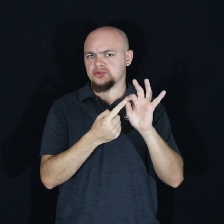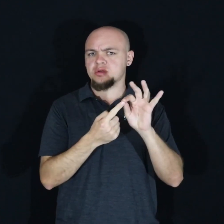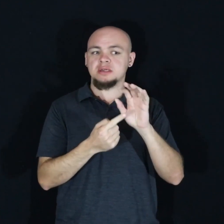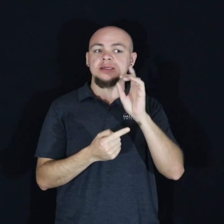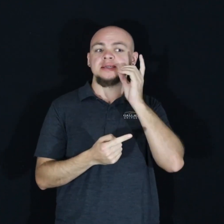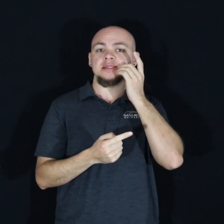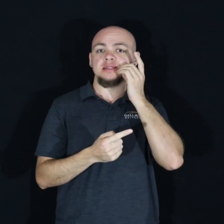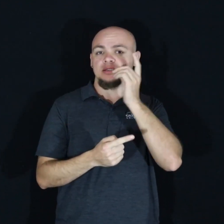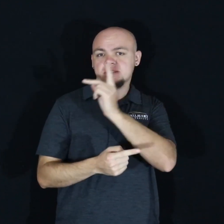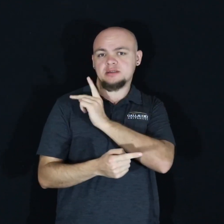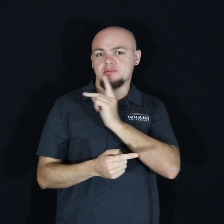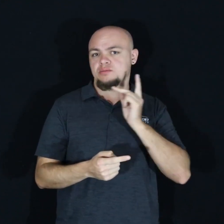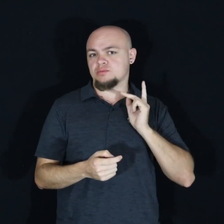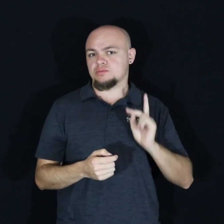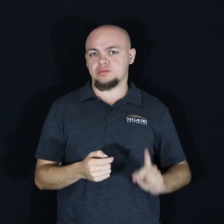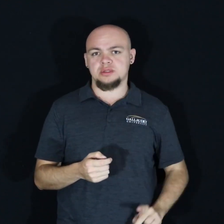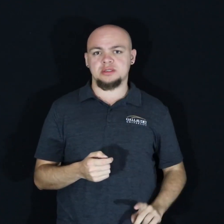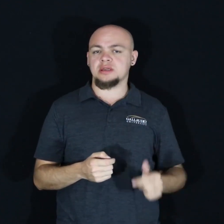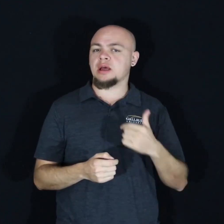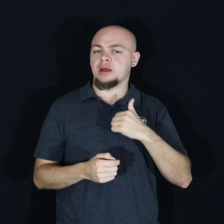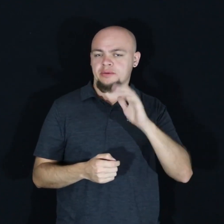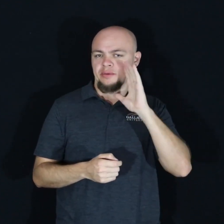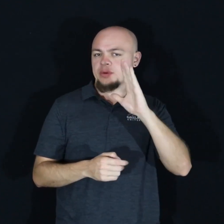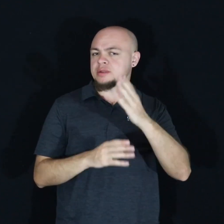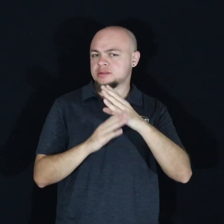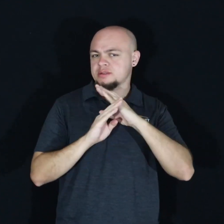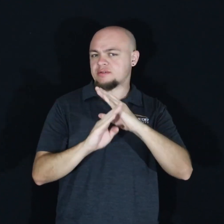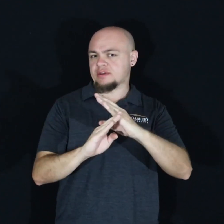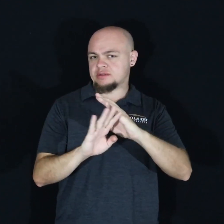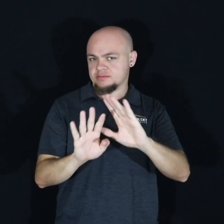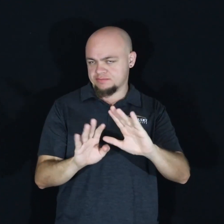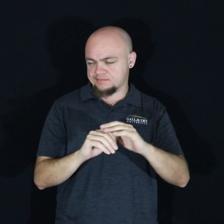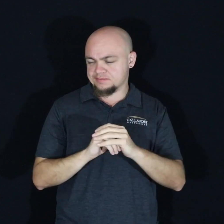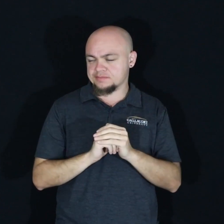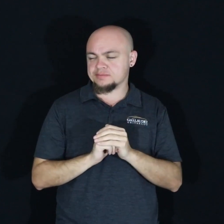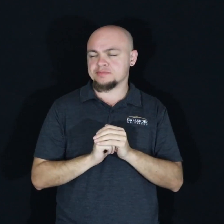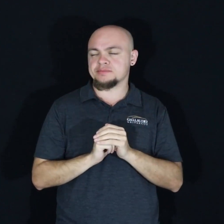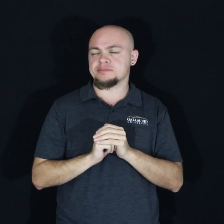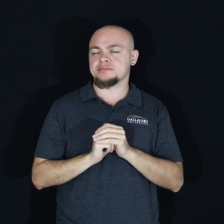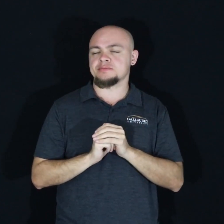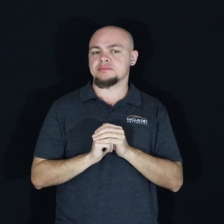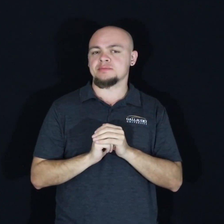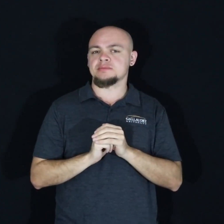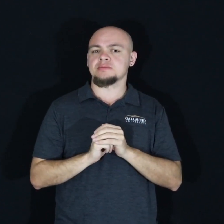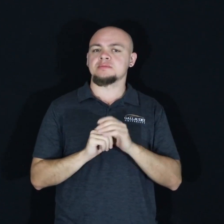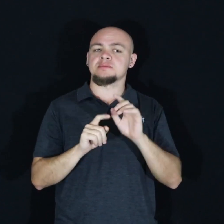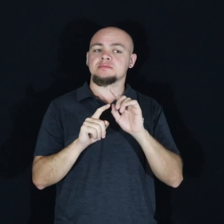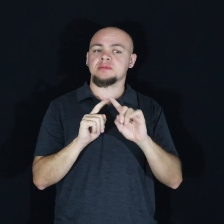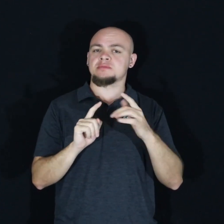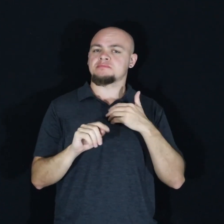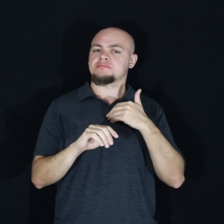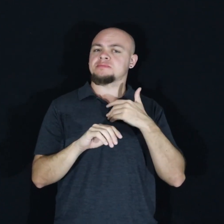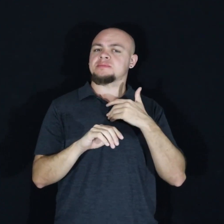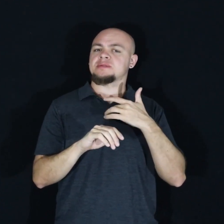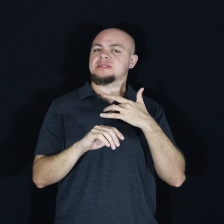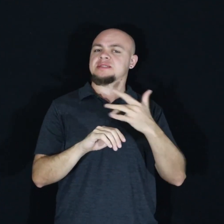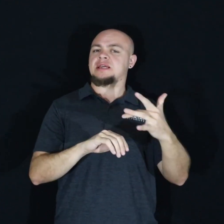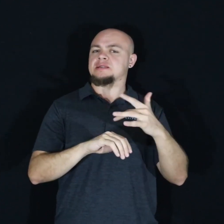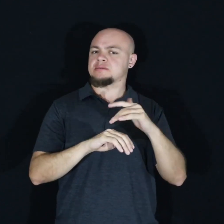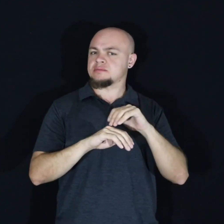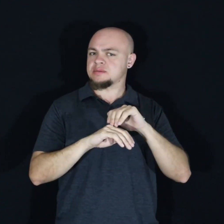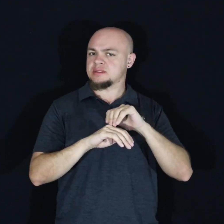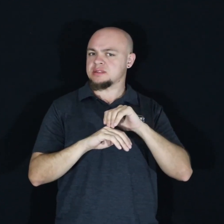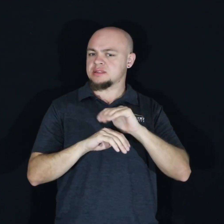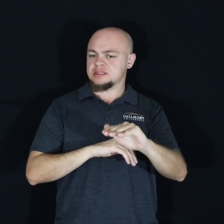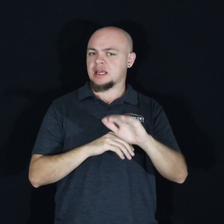Disney princesses in front of any of you. But they do send a message to boys that the boys are not really the